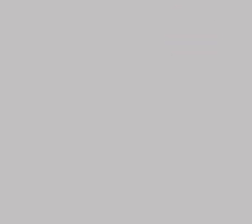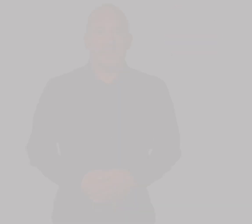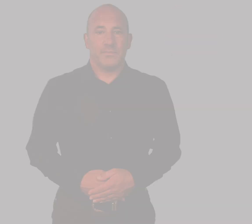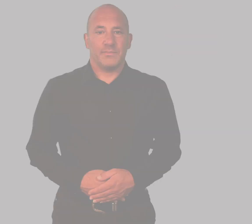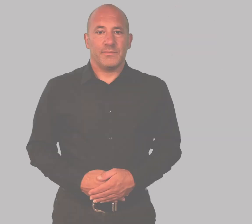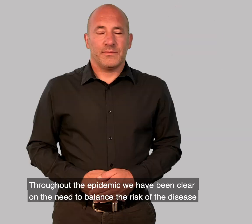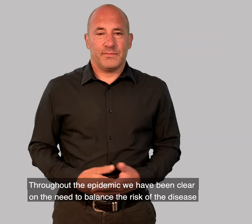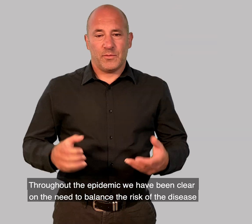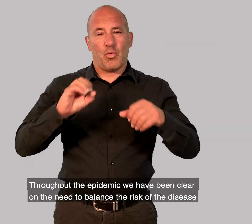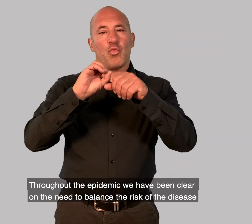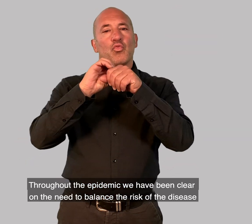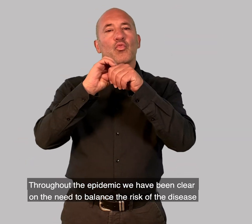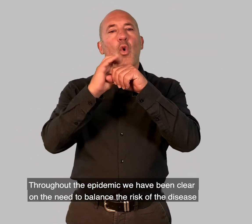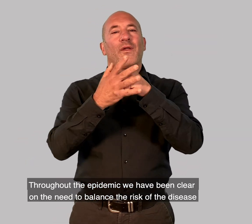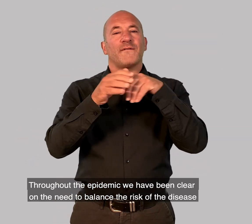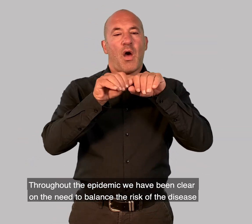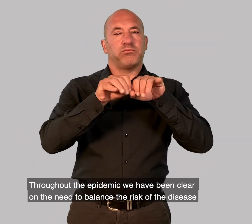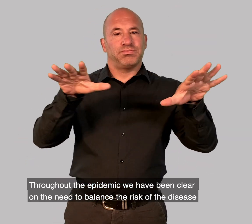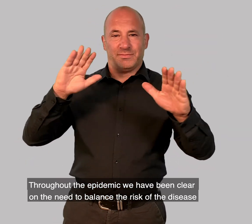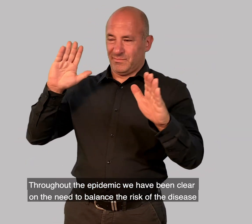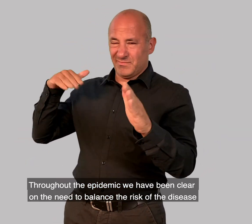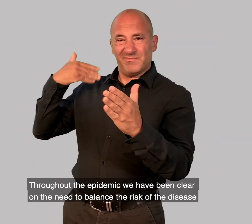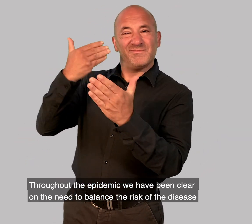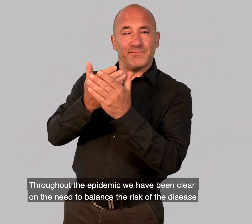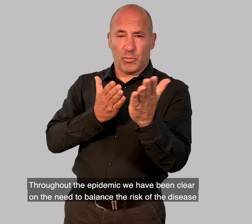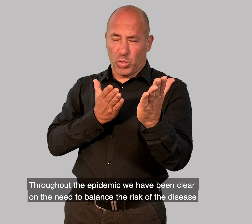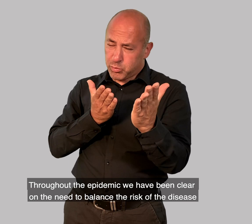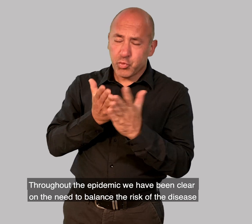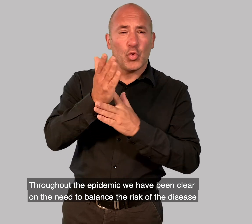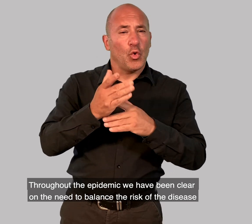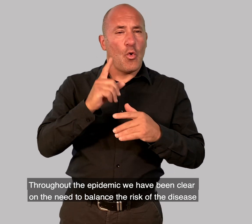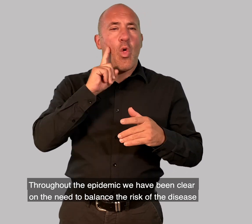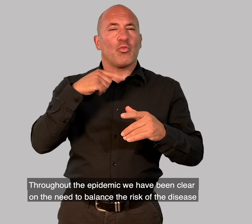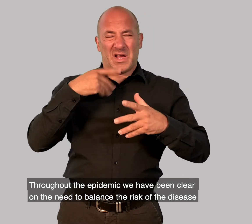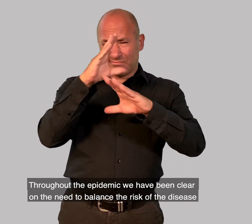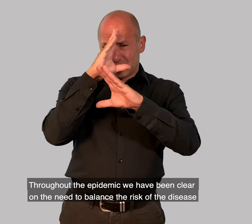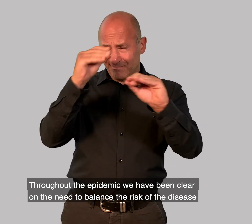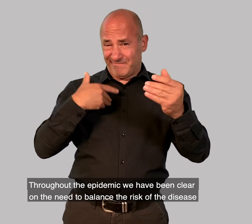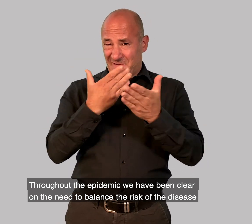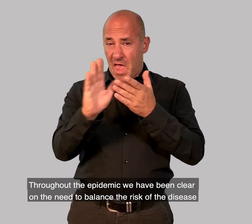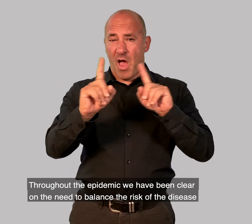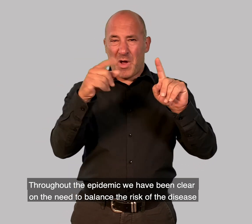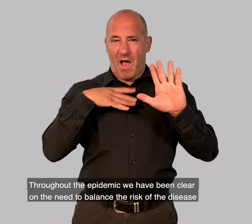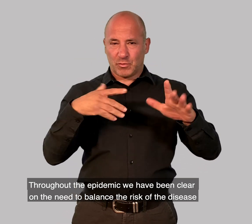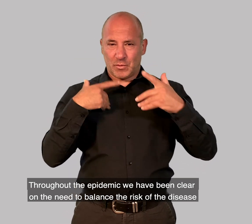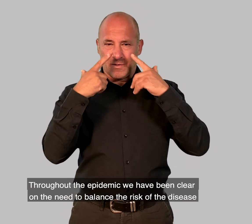Throughout the epidemic, we have been clear on the need to balance the risk of the disease to those who are